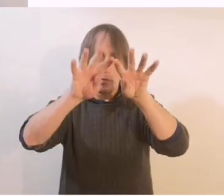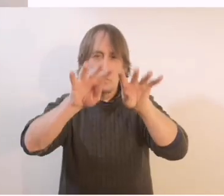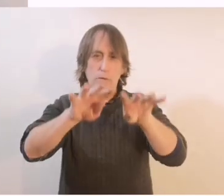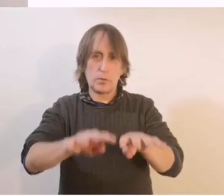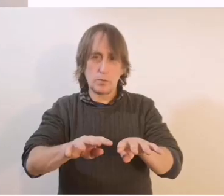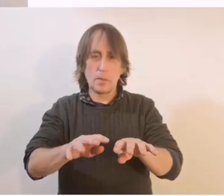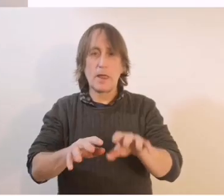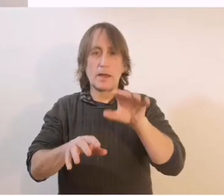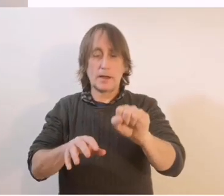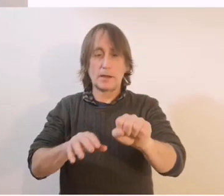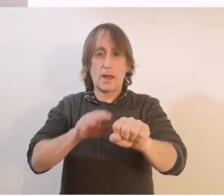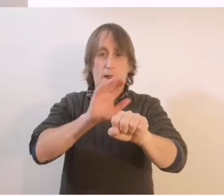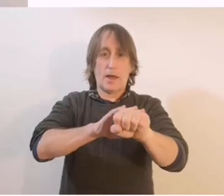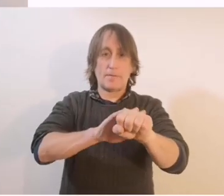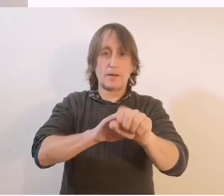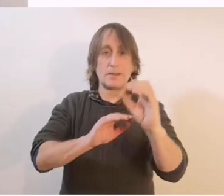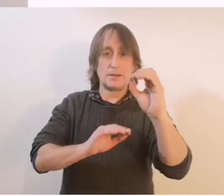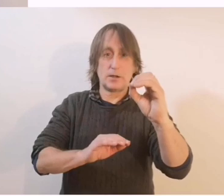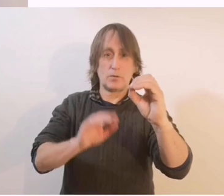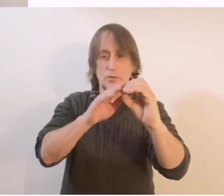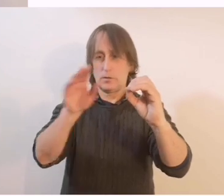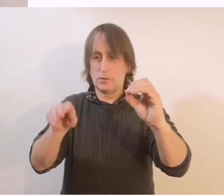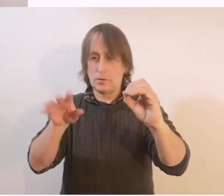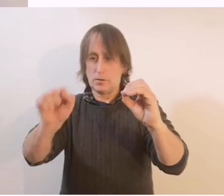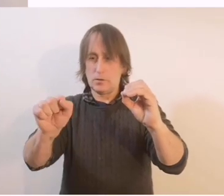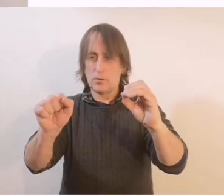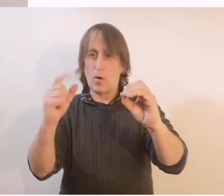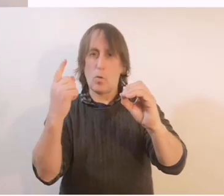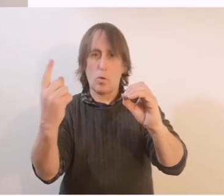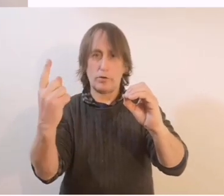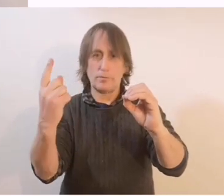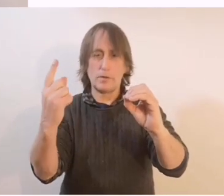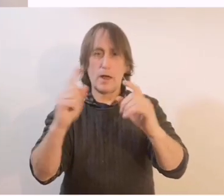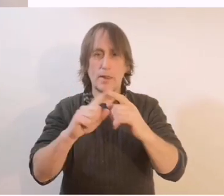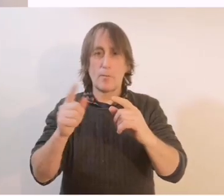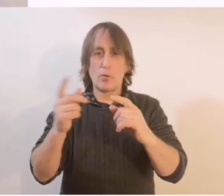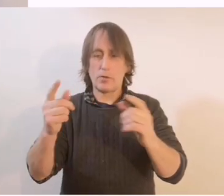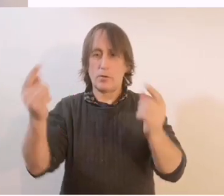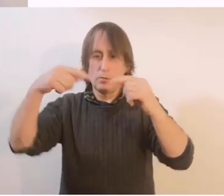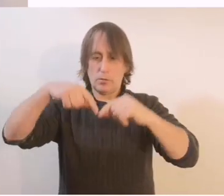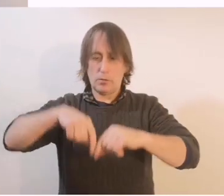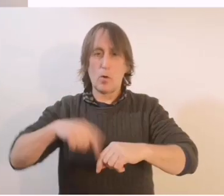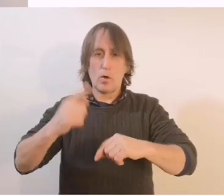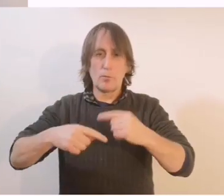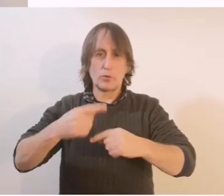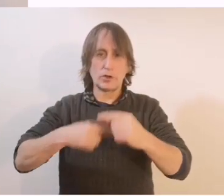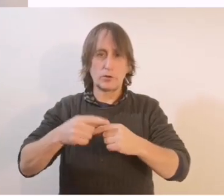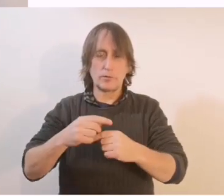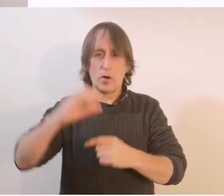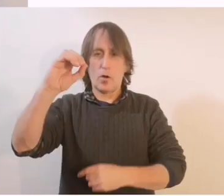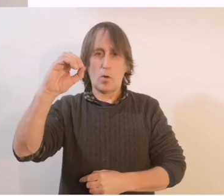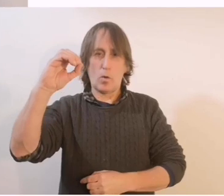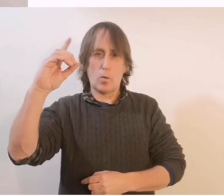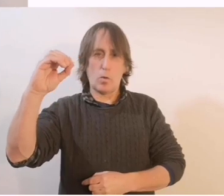A photon detected to the left is considered a 0, and a photon detected to the right is considered a 1, and they're both fed into one